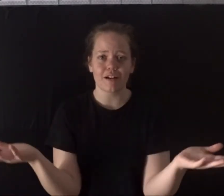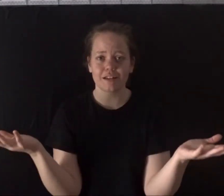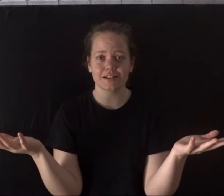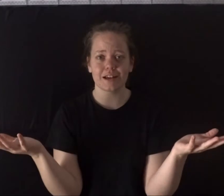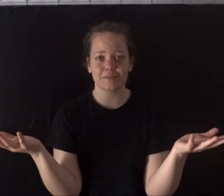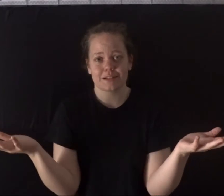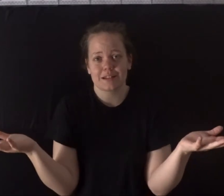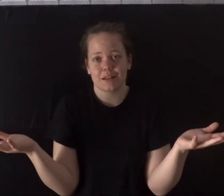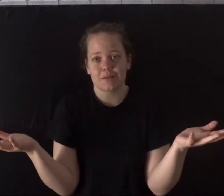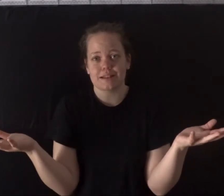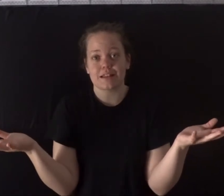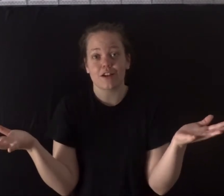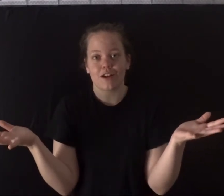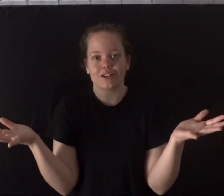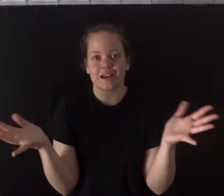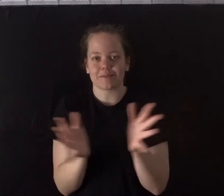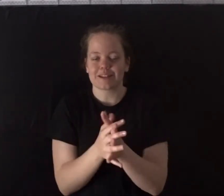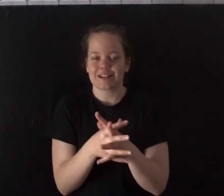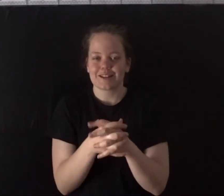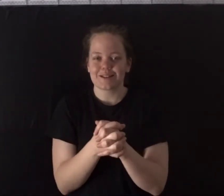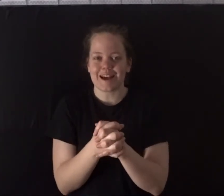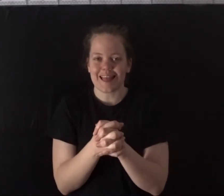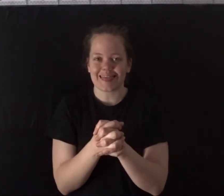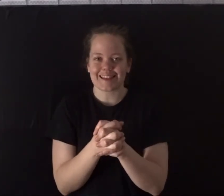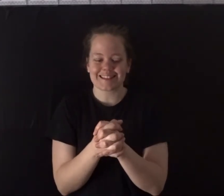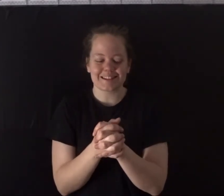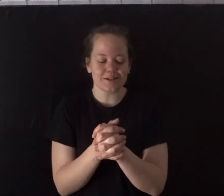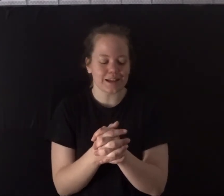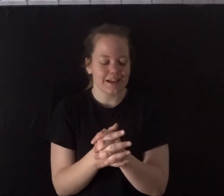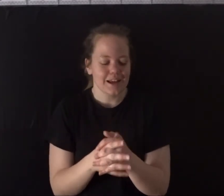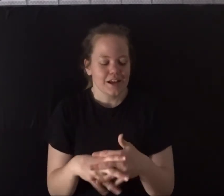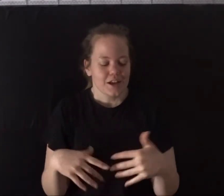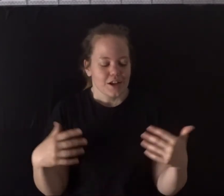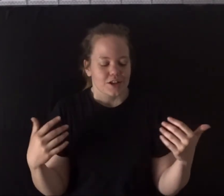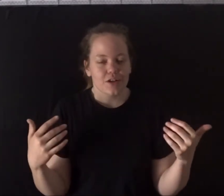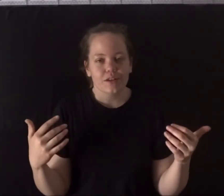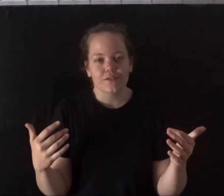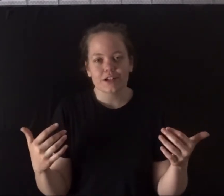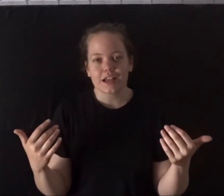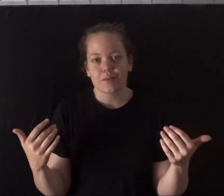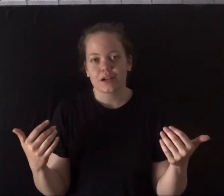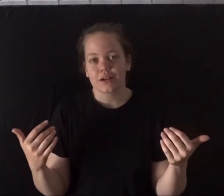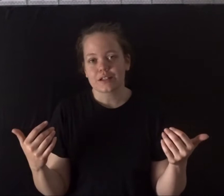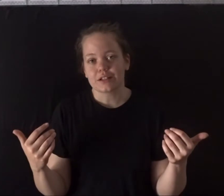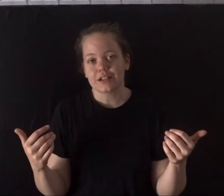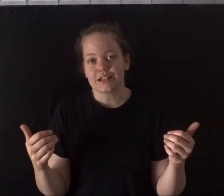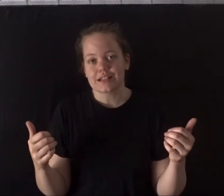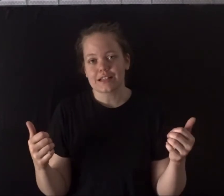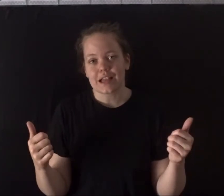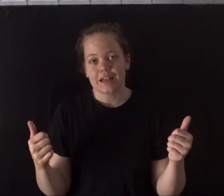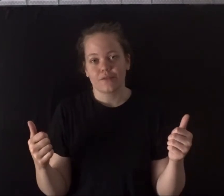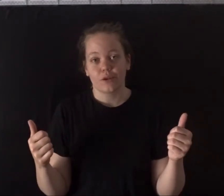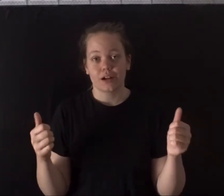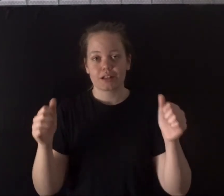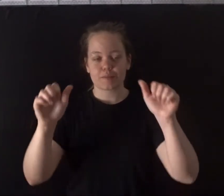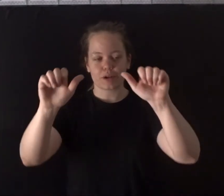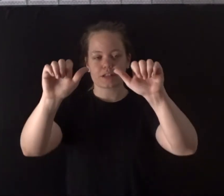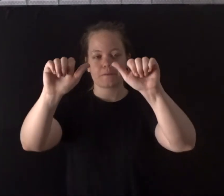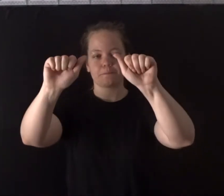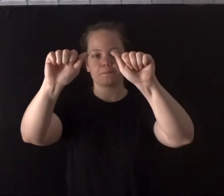the time. It's something that we see all the time. So yeah, let's get to it. So the first sign we are going to learn is the sign for sports.